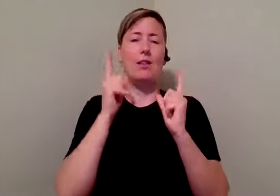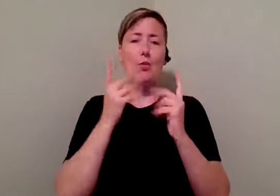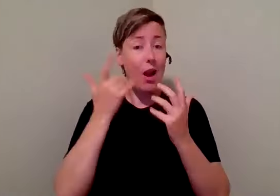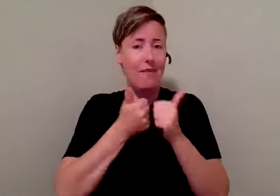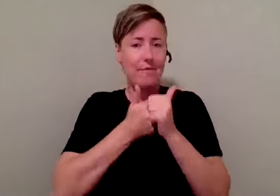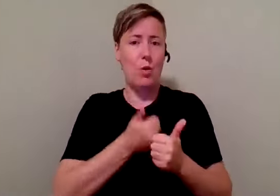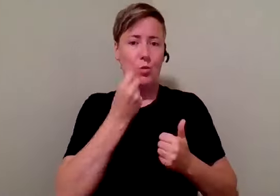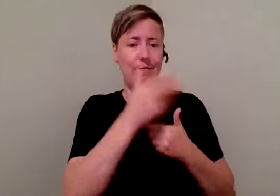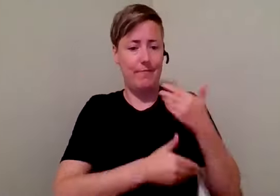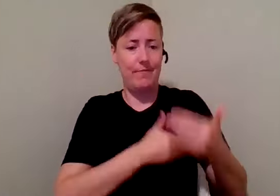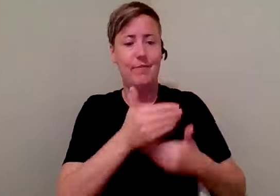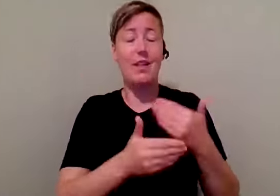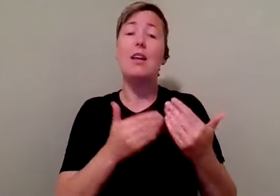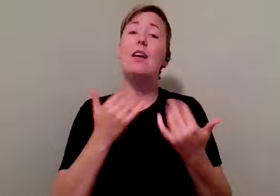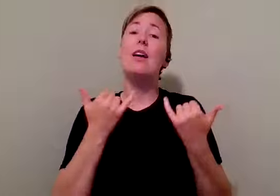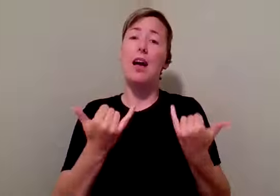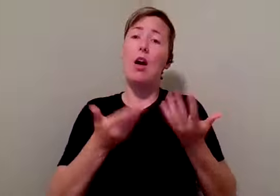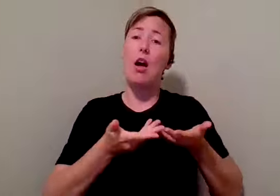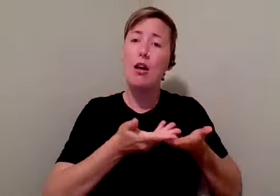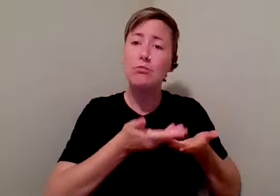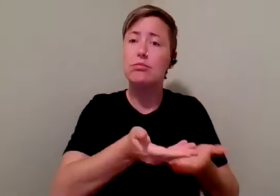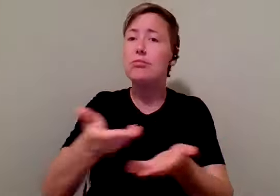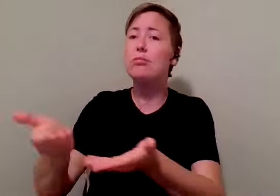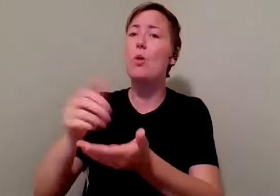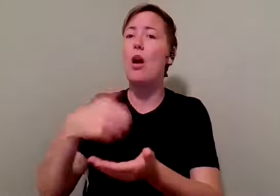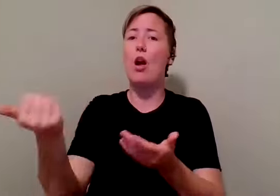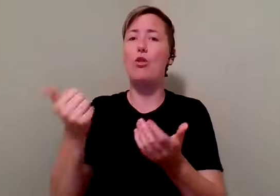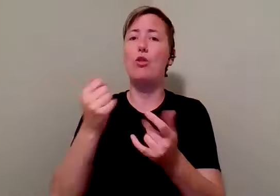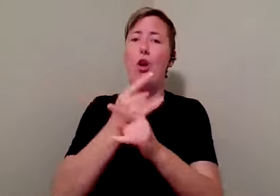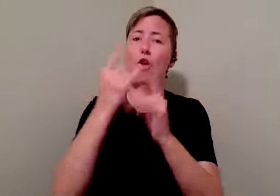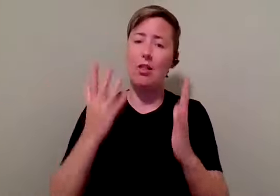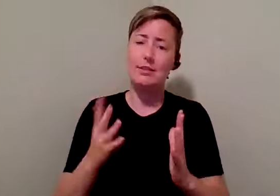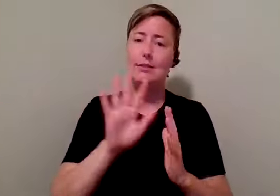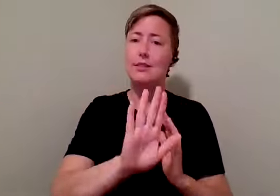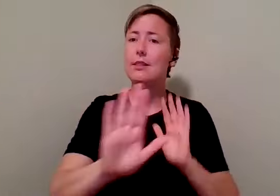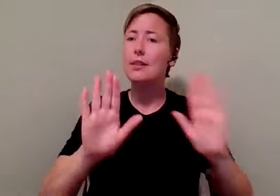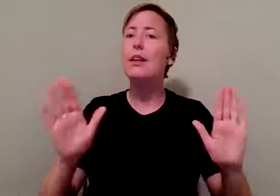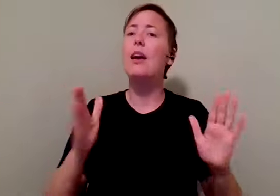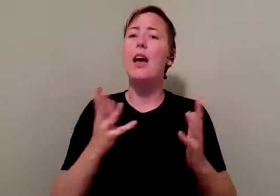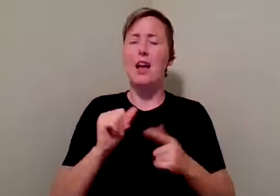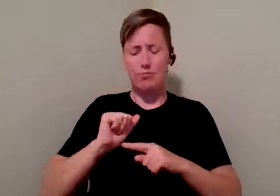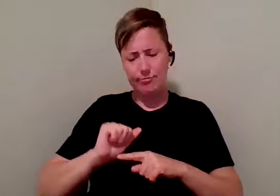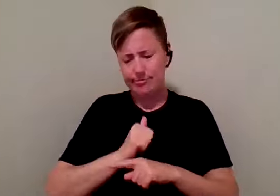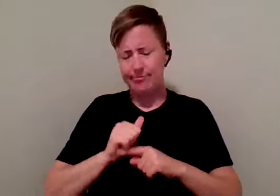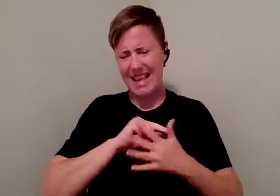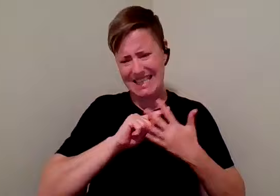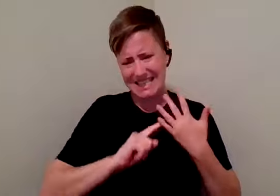this message to alcoholics and to practice these principles in all our affairs. Thank you so much, Shauna. Enjoy the meeting,